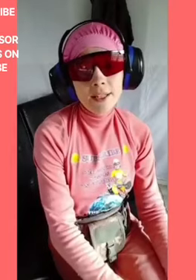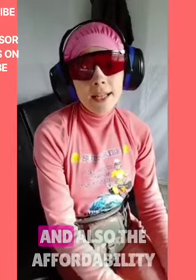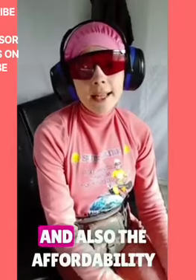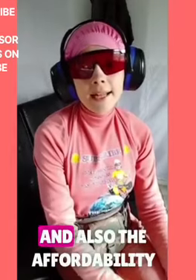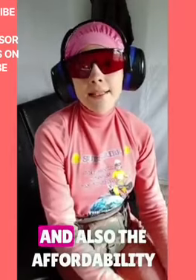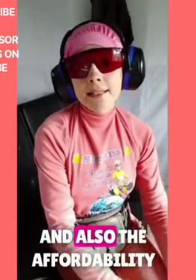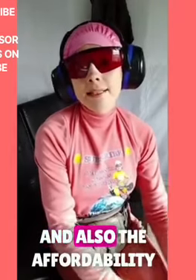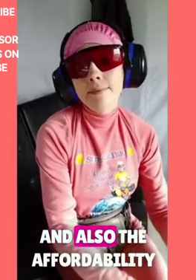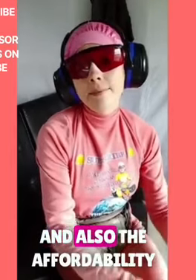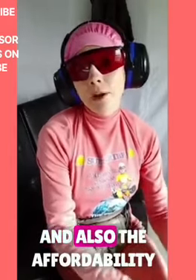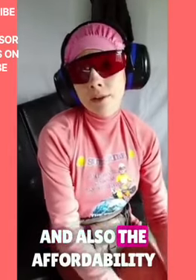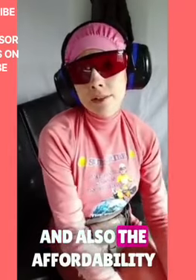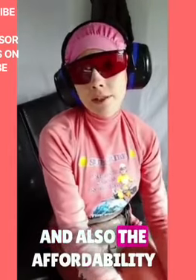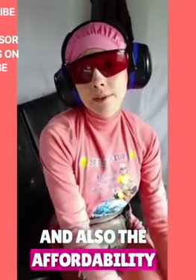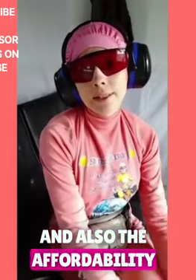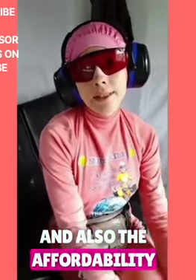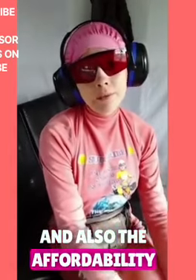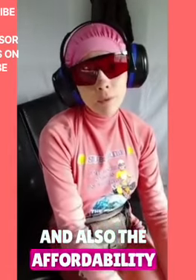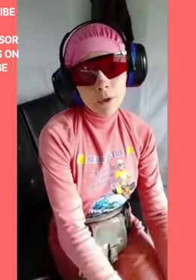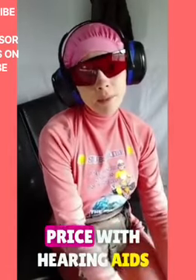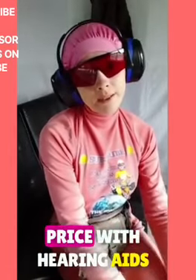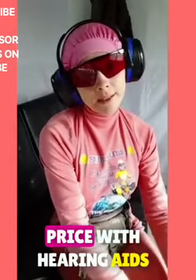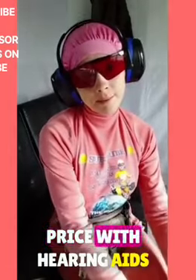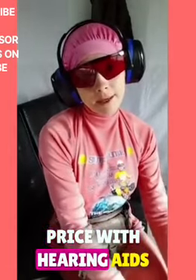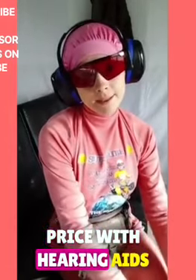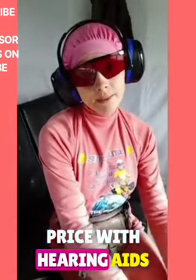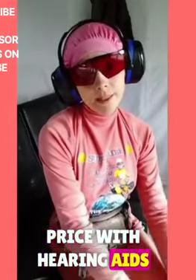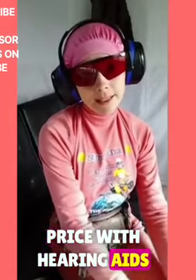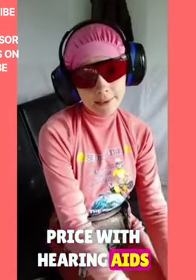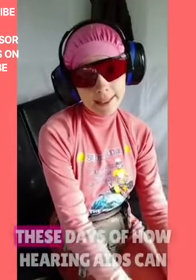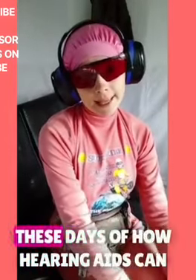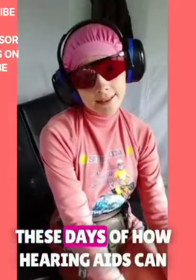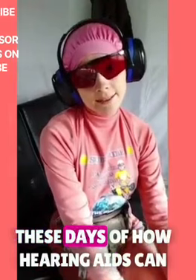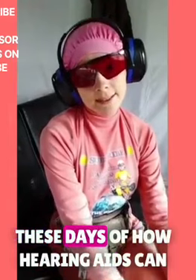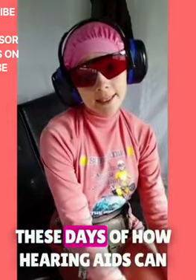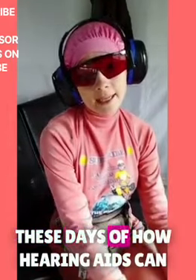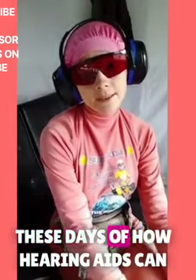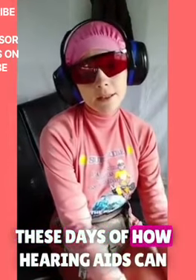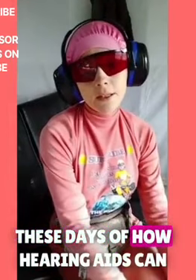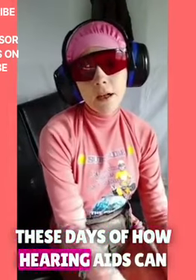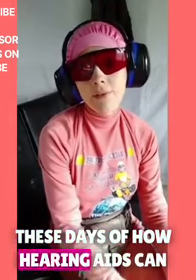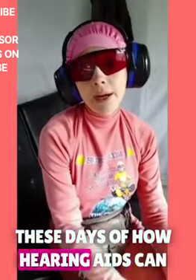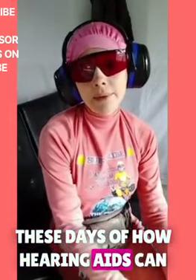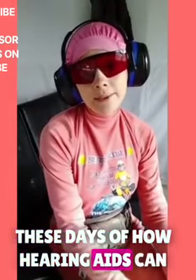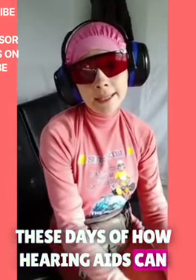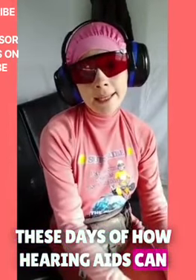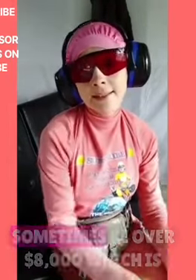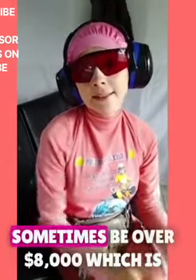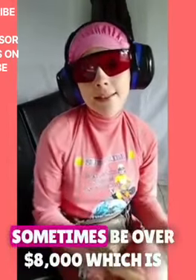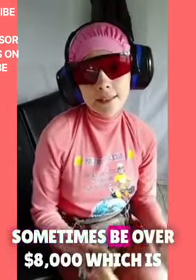and also the affordability price with hearing aids these days, of how hearing aids can sometimes be